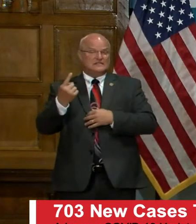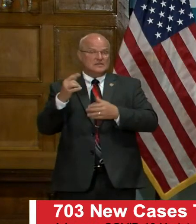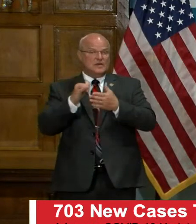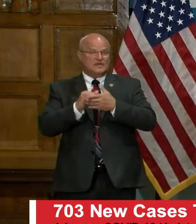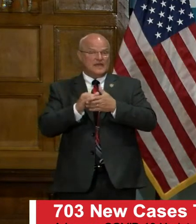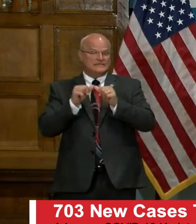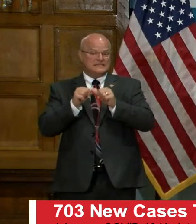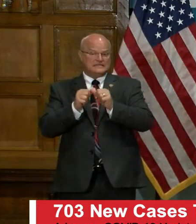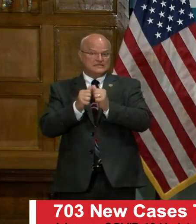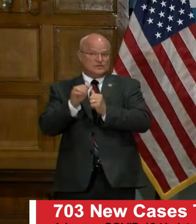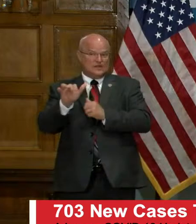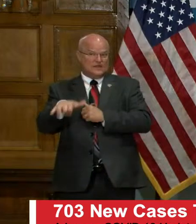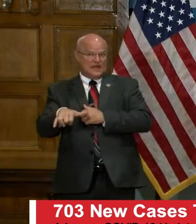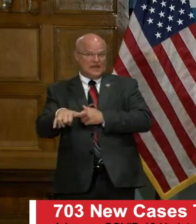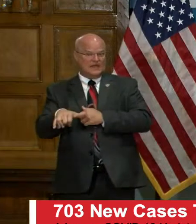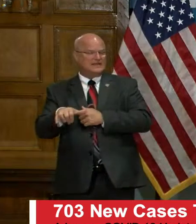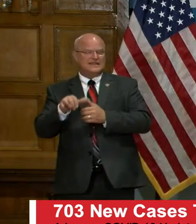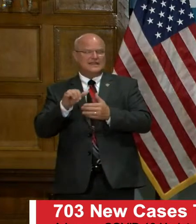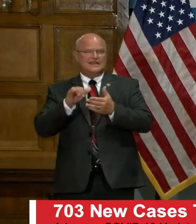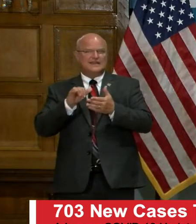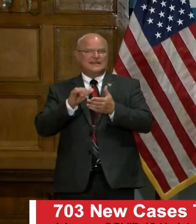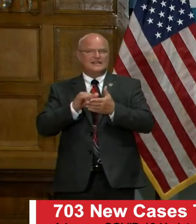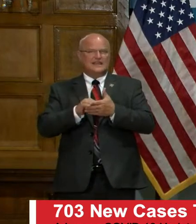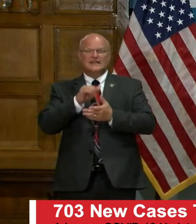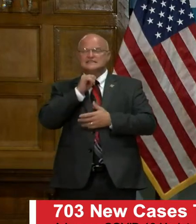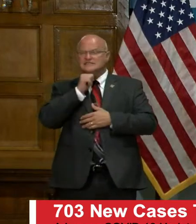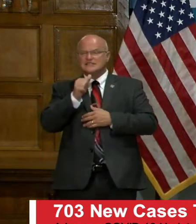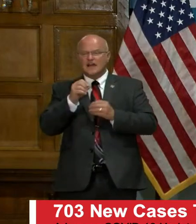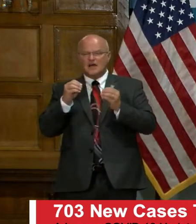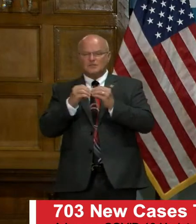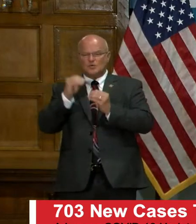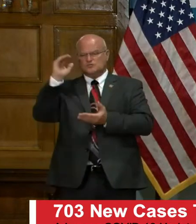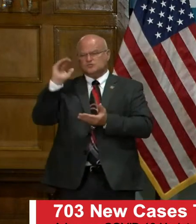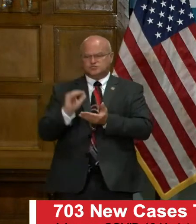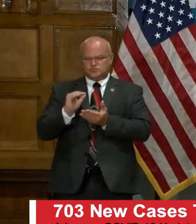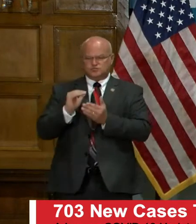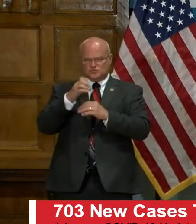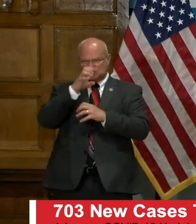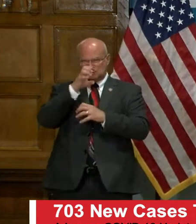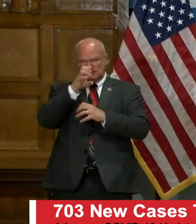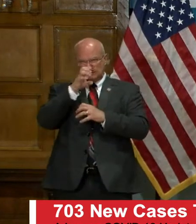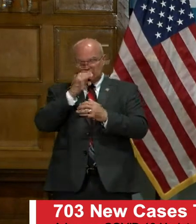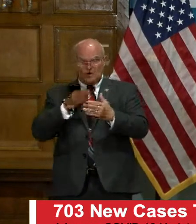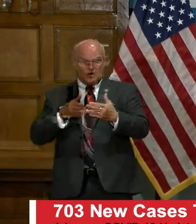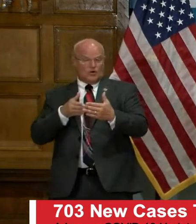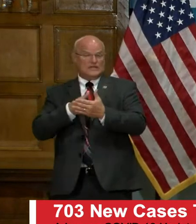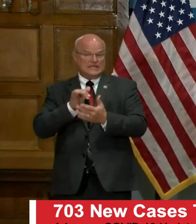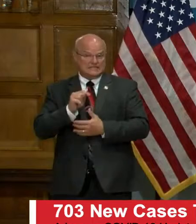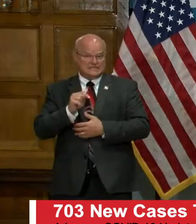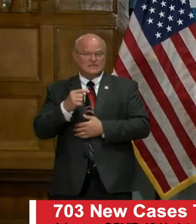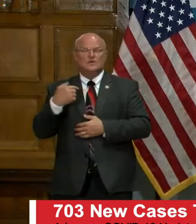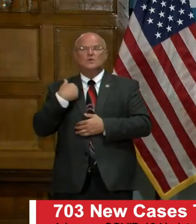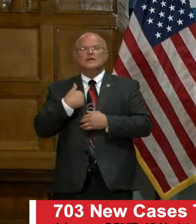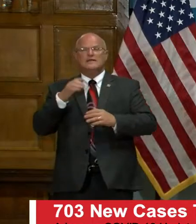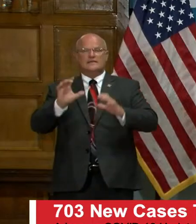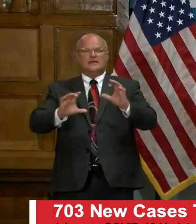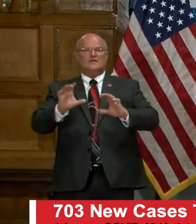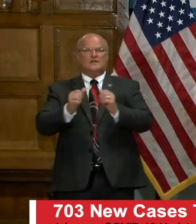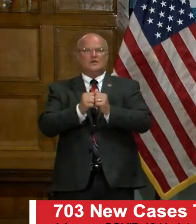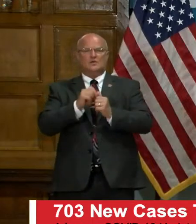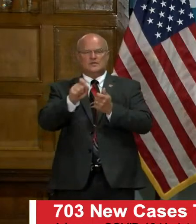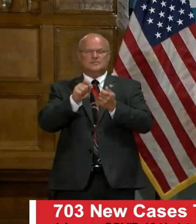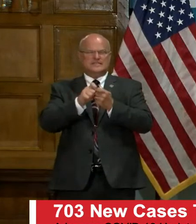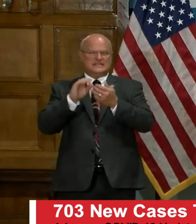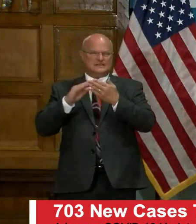that's consistent with that, that's not more restrictive or goes against it, then we'll have that conversation